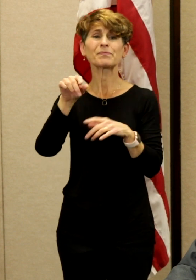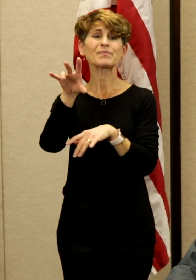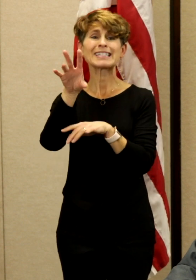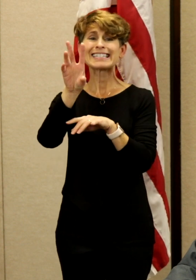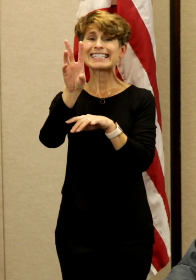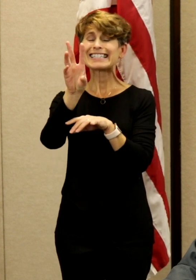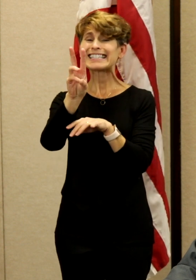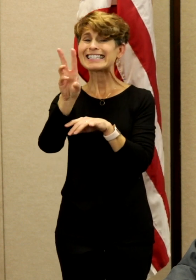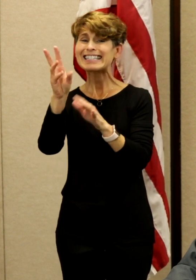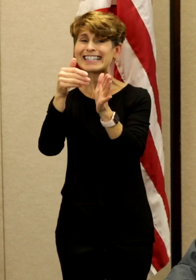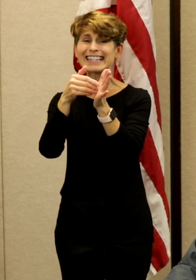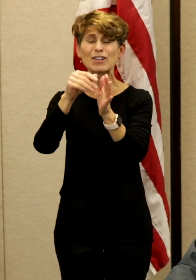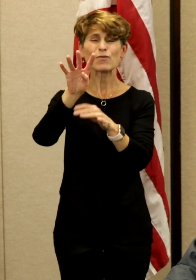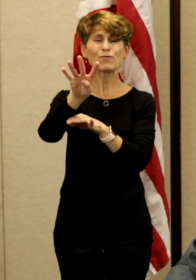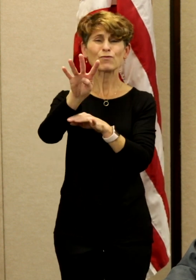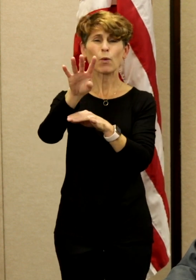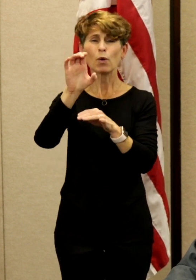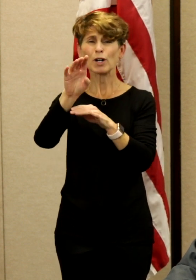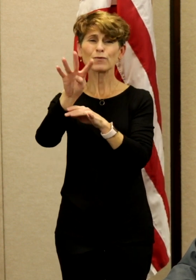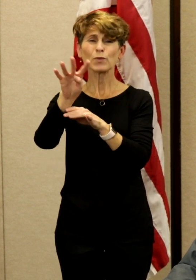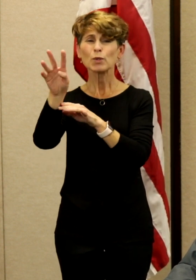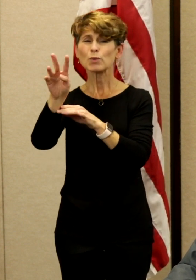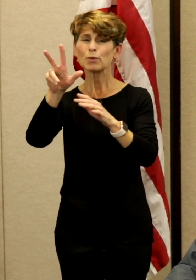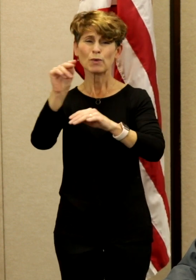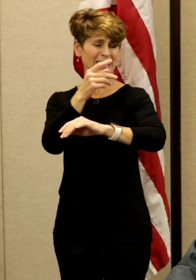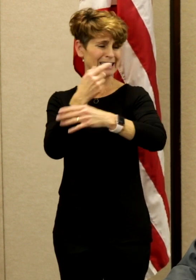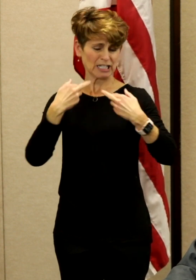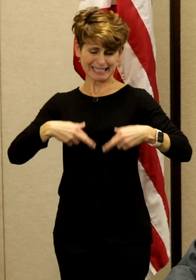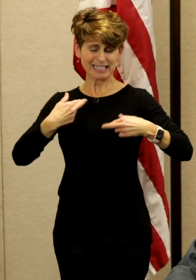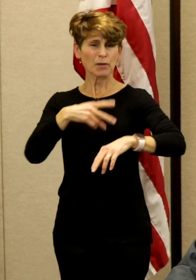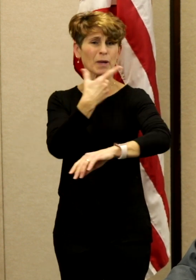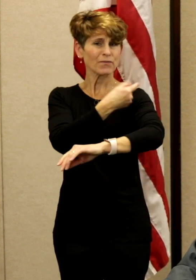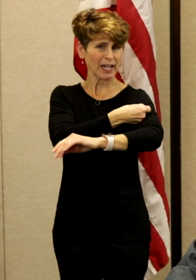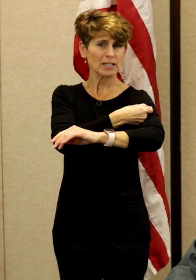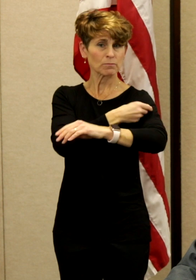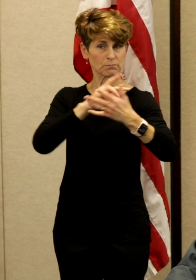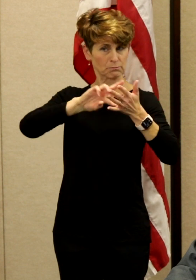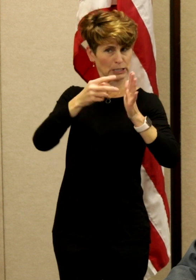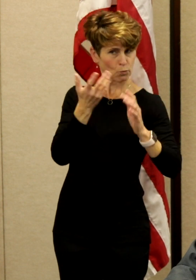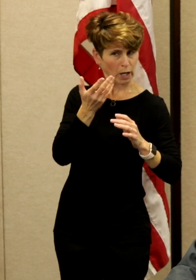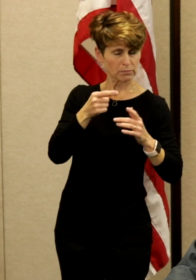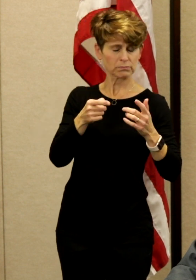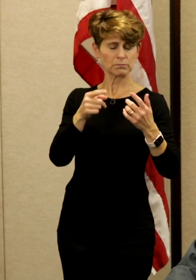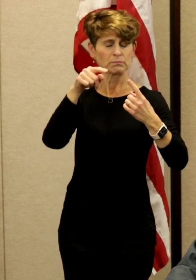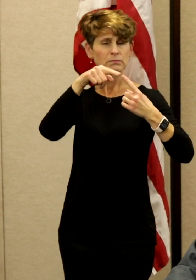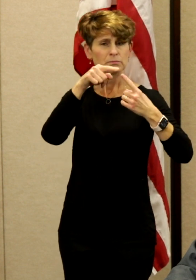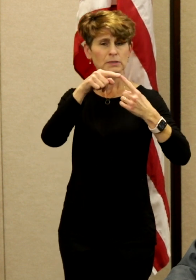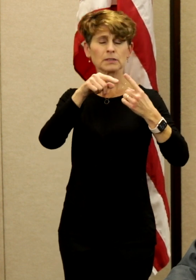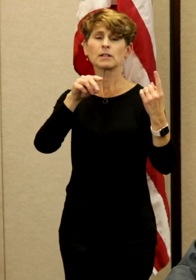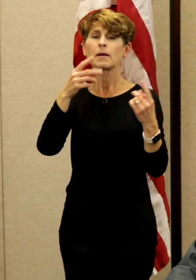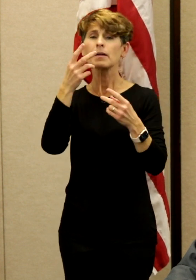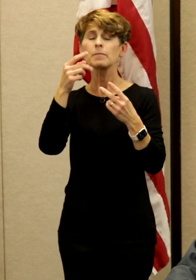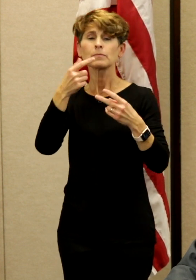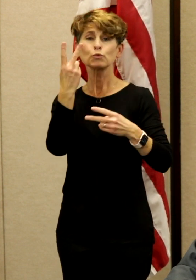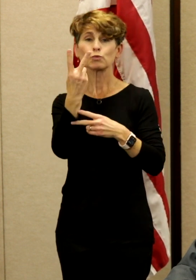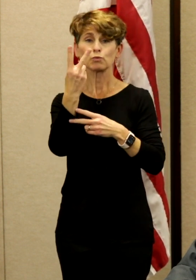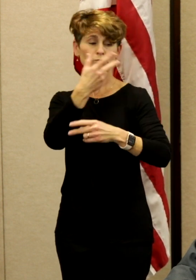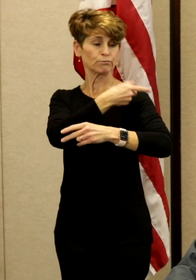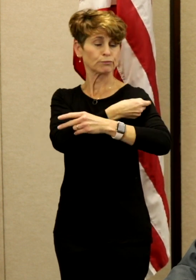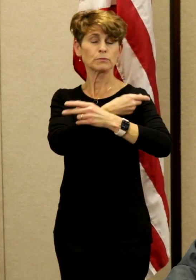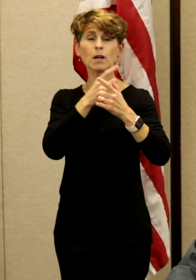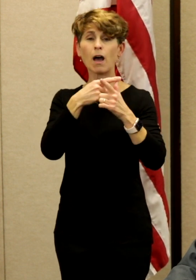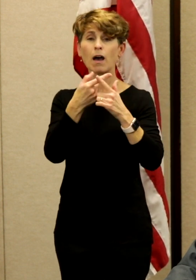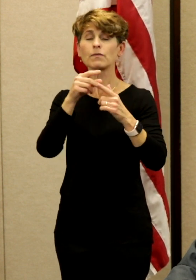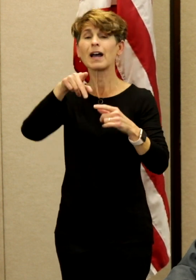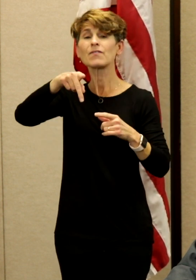66,443 residents have been fully vaccinated, meaning that they've had 2 doses of either the Pfizer or Moderna vaccine or 1